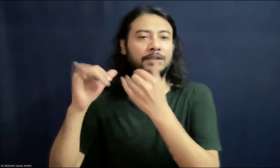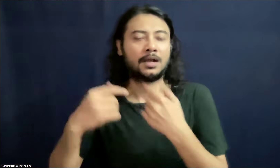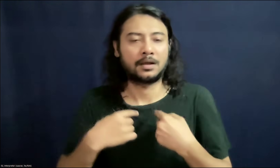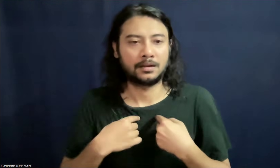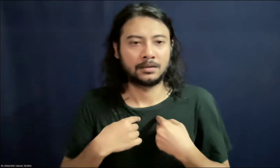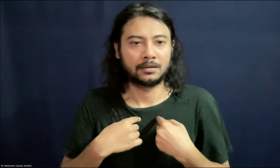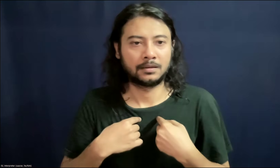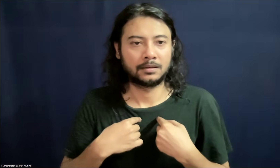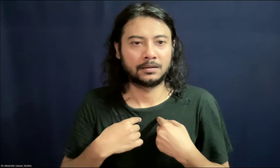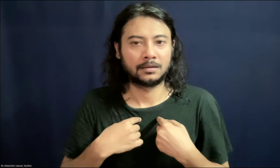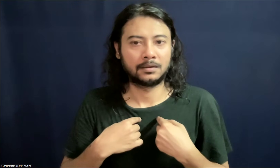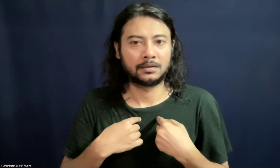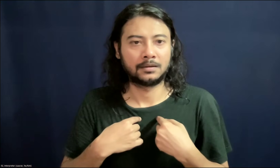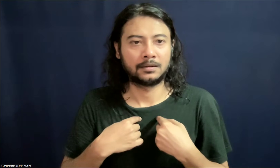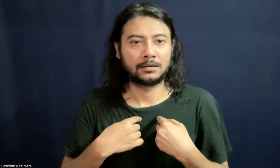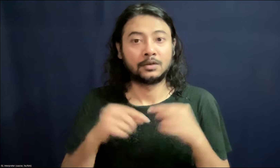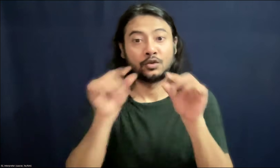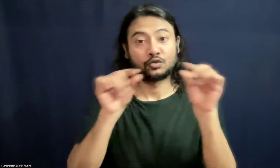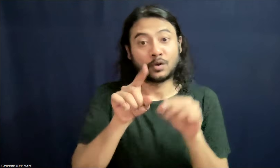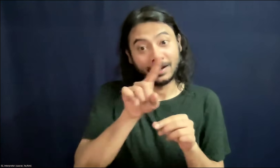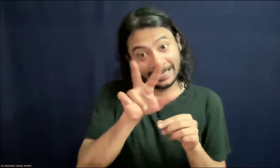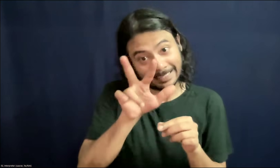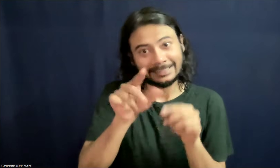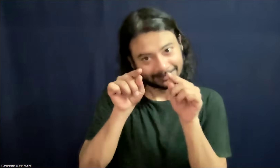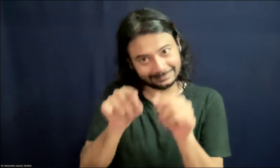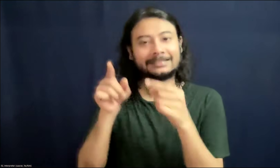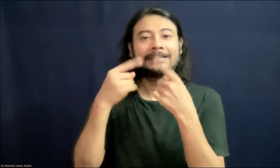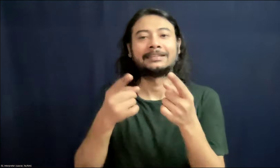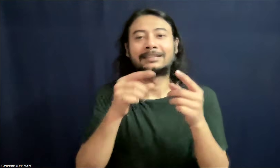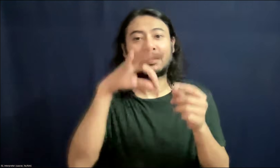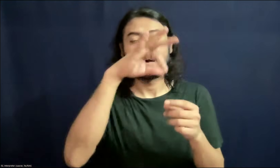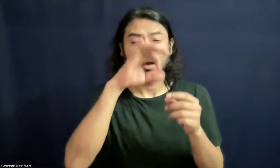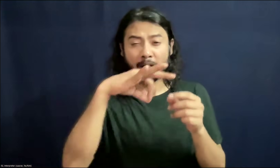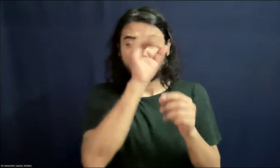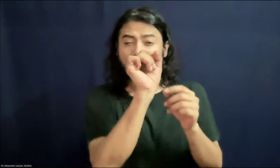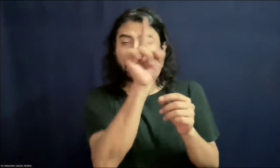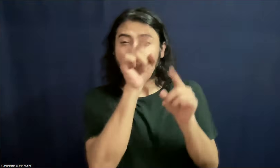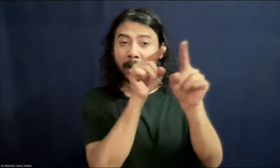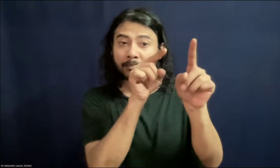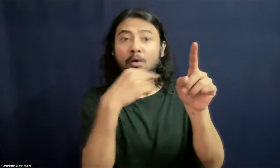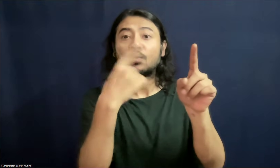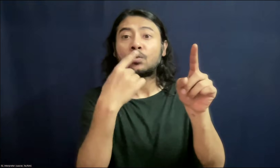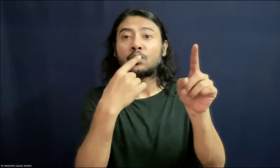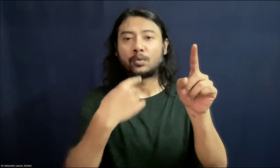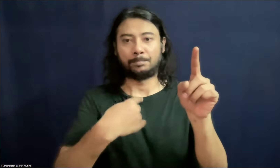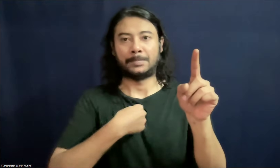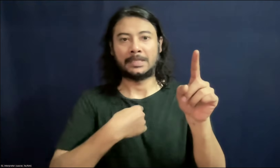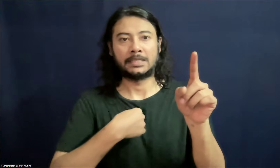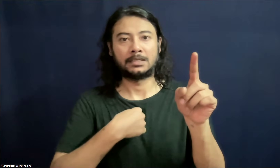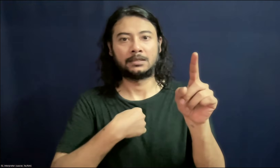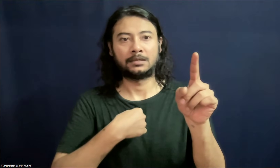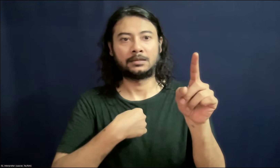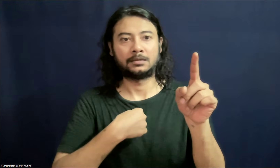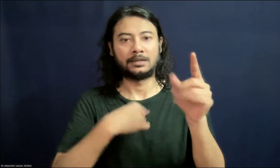and spiritual world. He says, I am the one who maintains both kind of peoples. I am the one who maintains the entire creation.